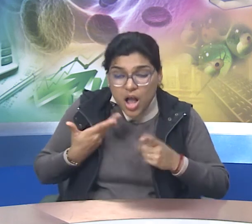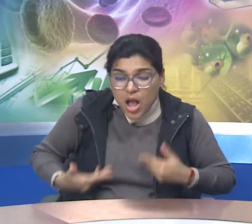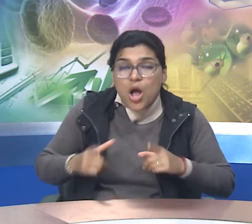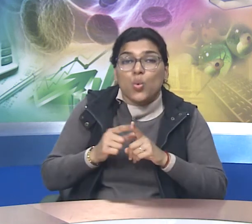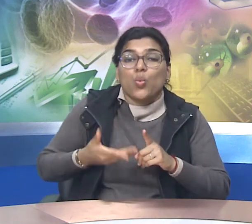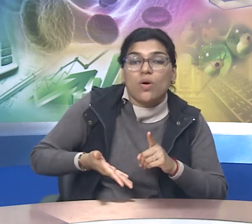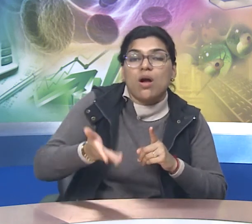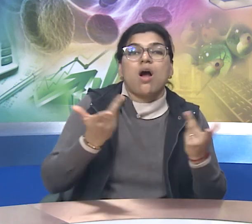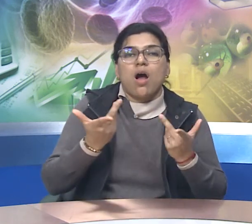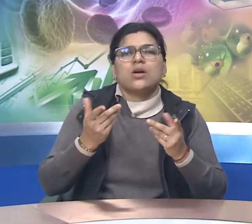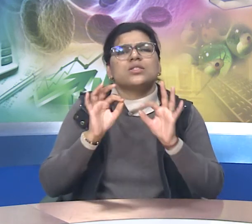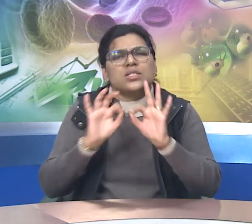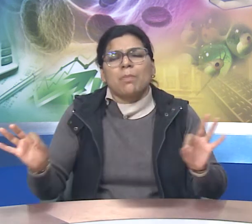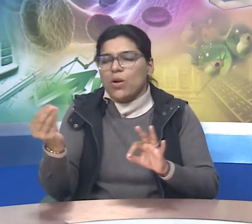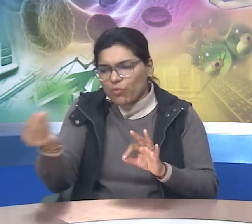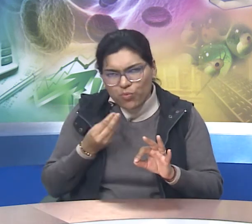great way.